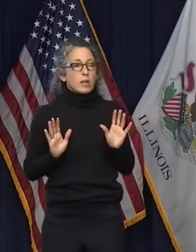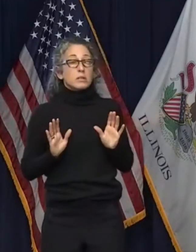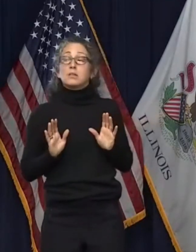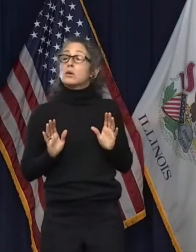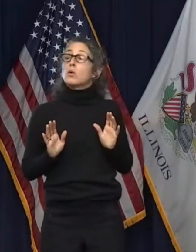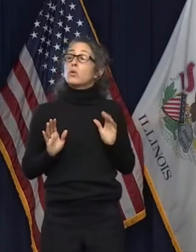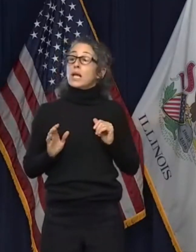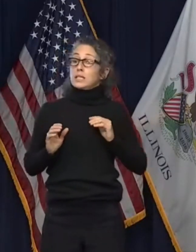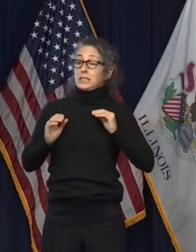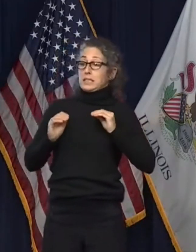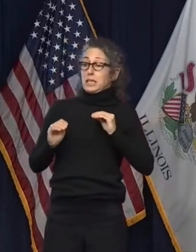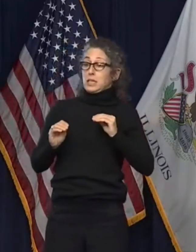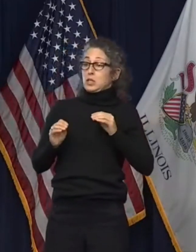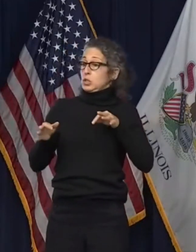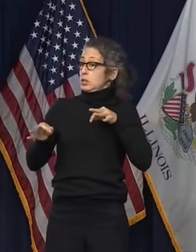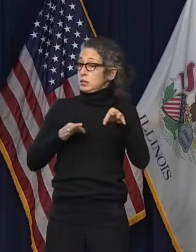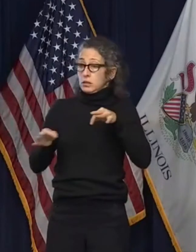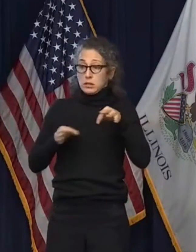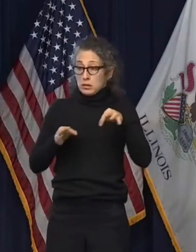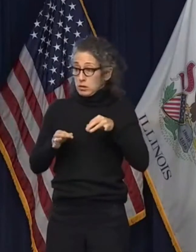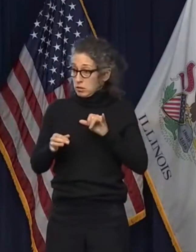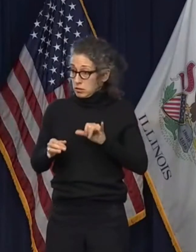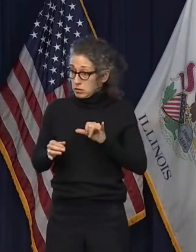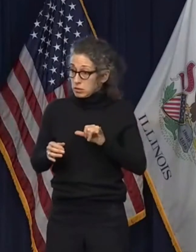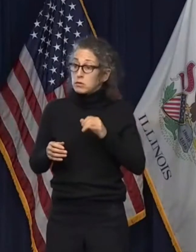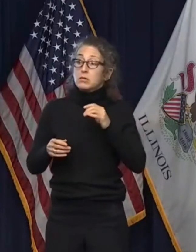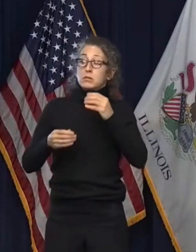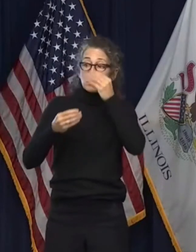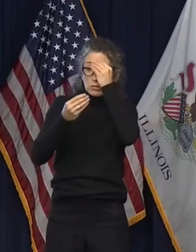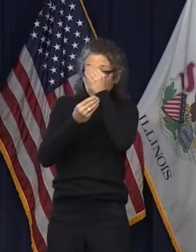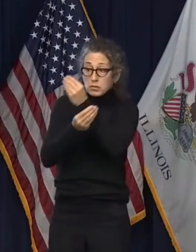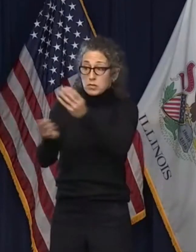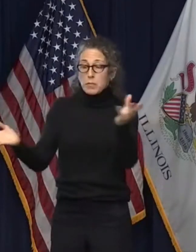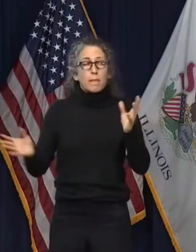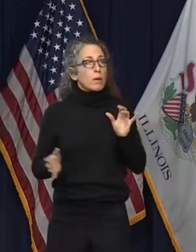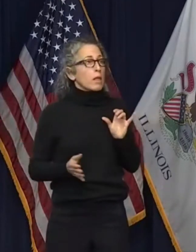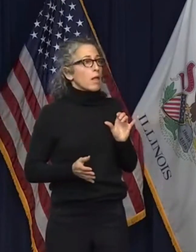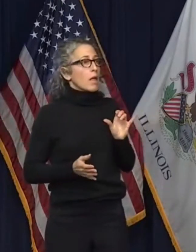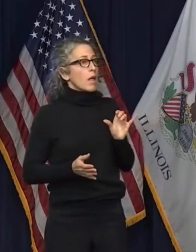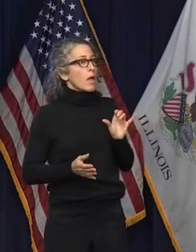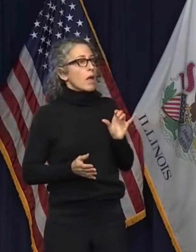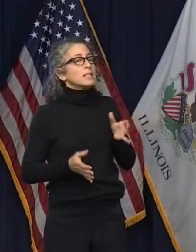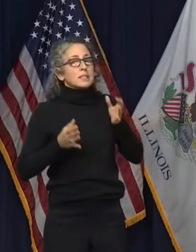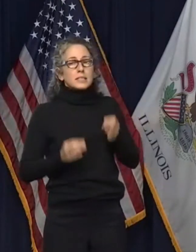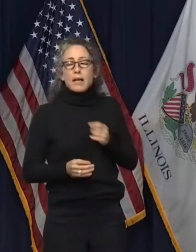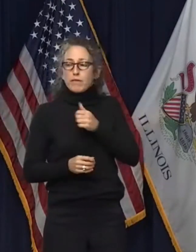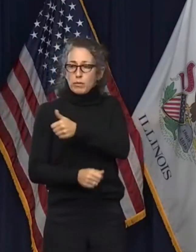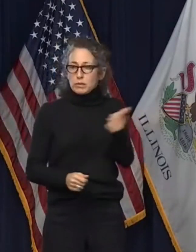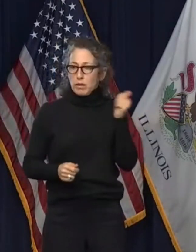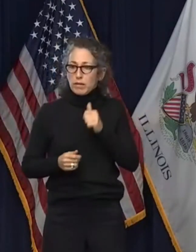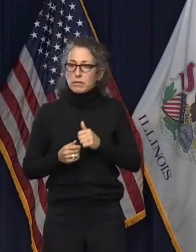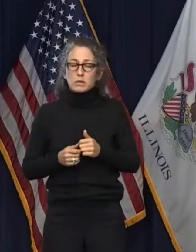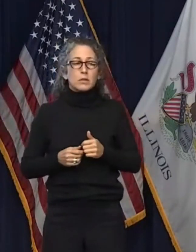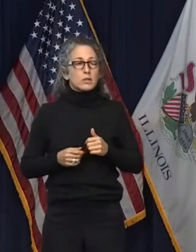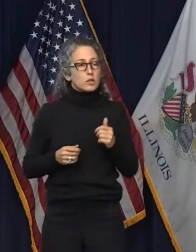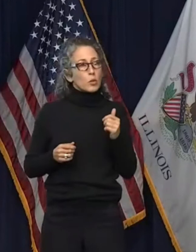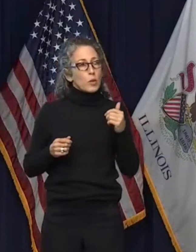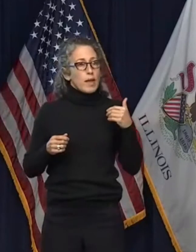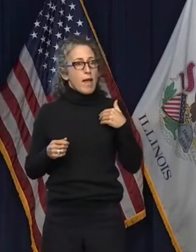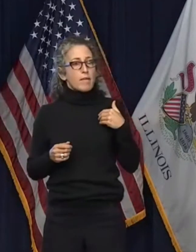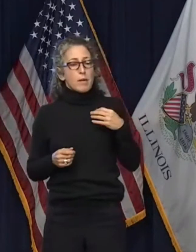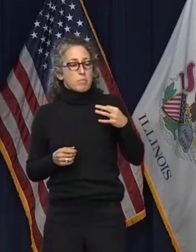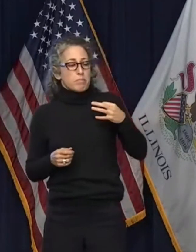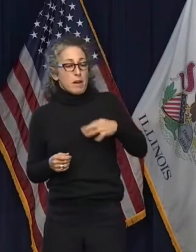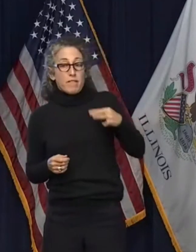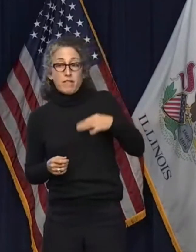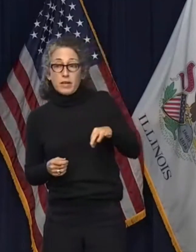and then let people make their best decision for themselves and their family and understand the risk-benefit ratio of the decisions that